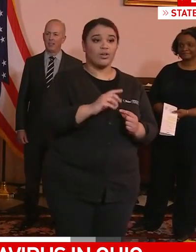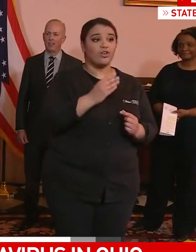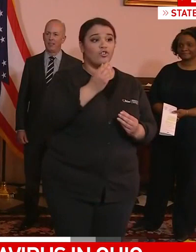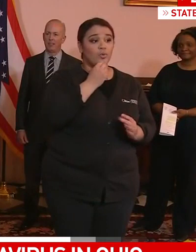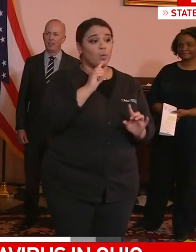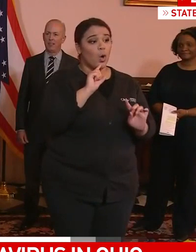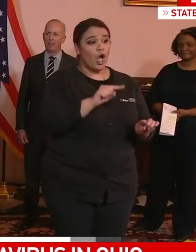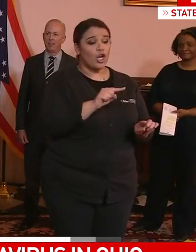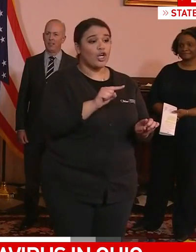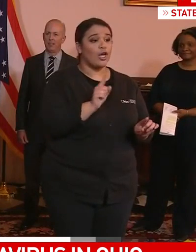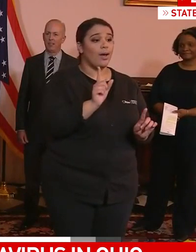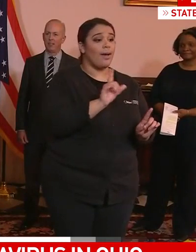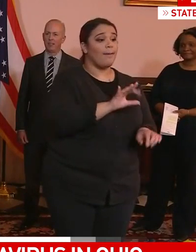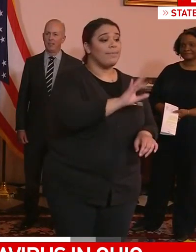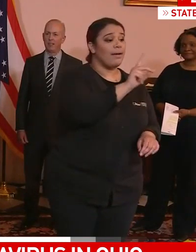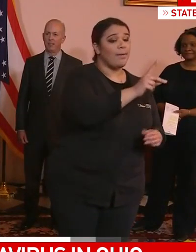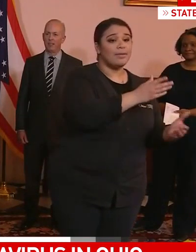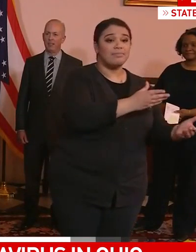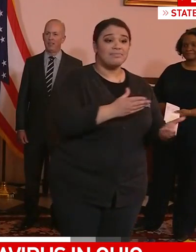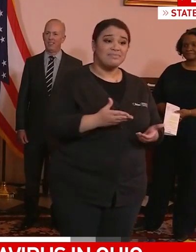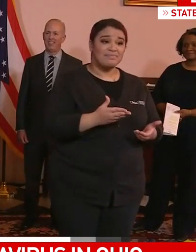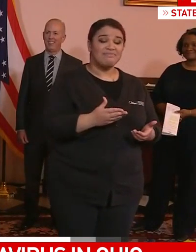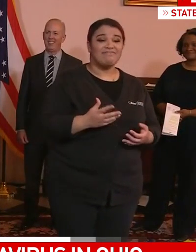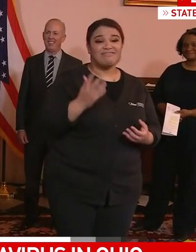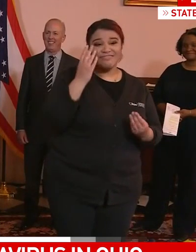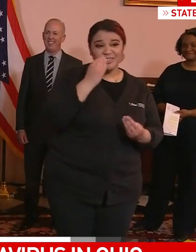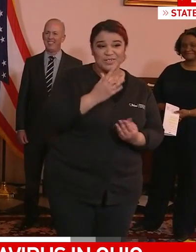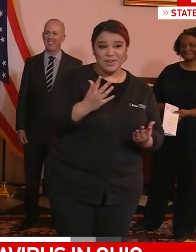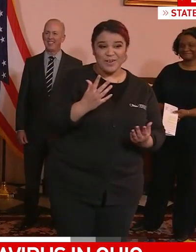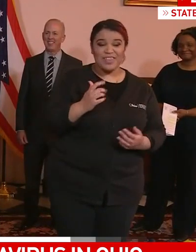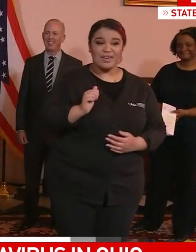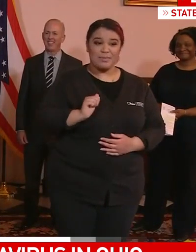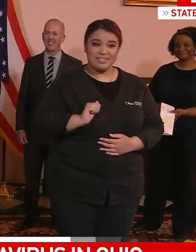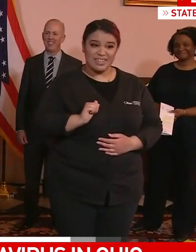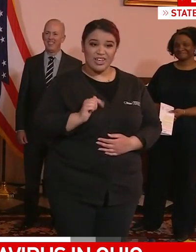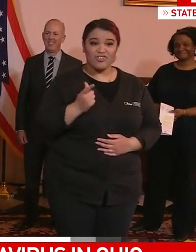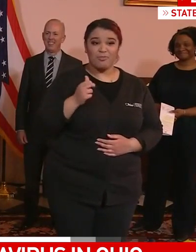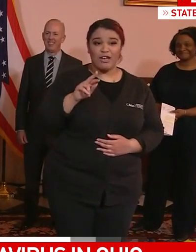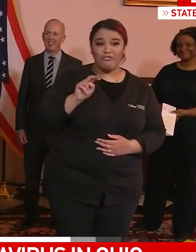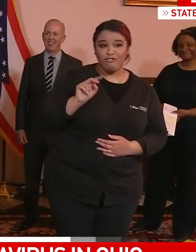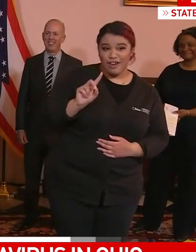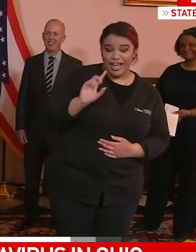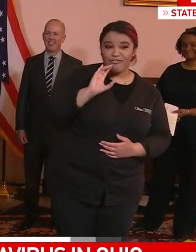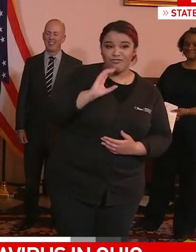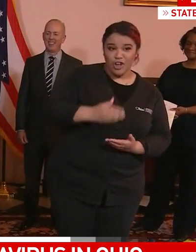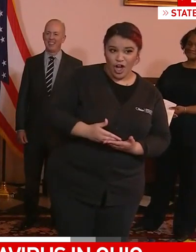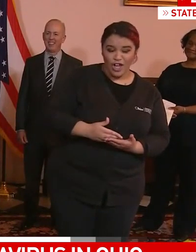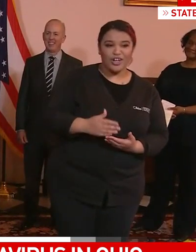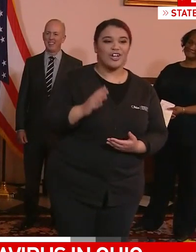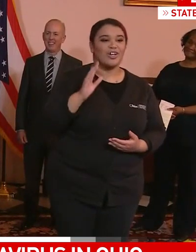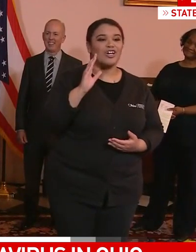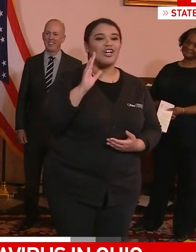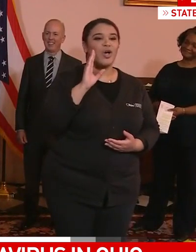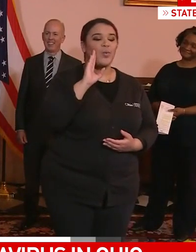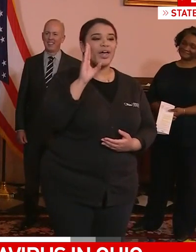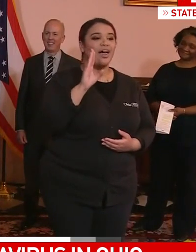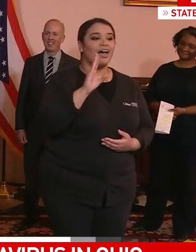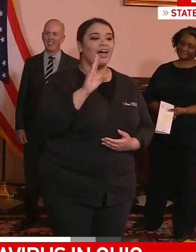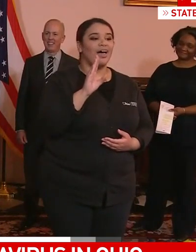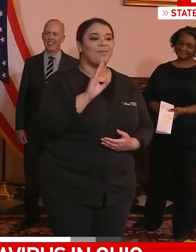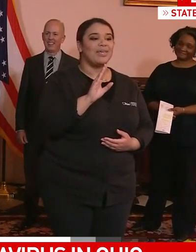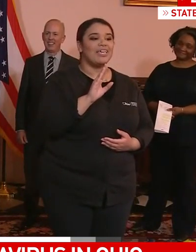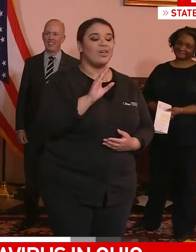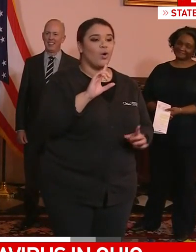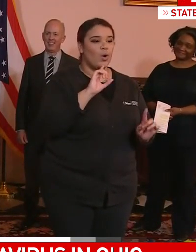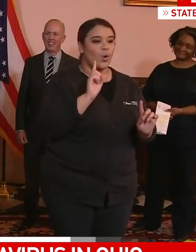Izzy and I will be picking up some Irish food tonight, and we'll be taking it back to their home and also taking it